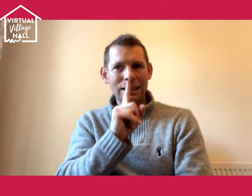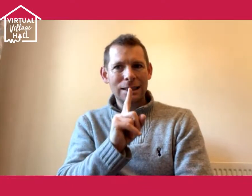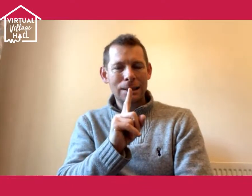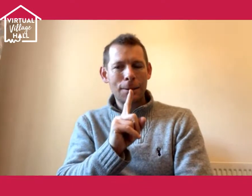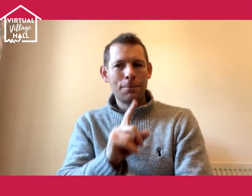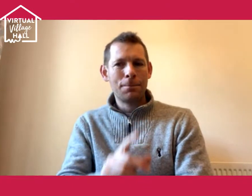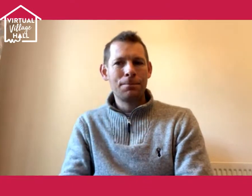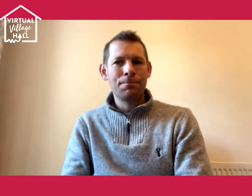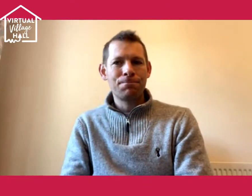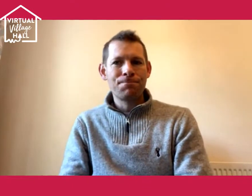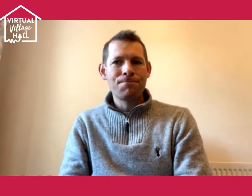handsome.